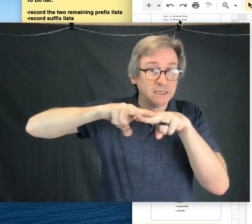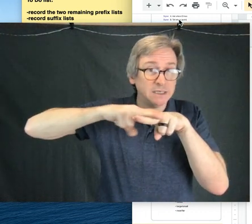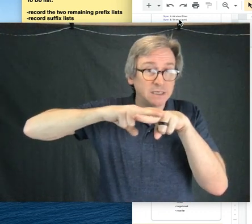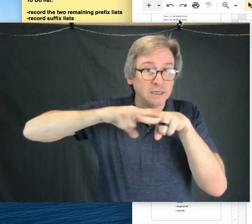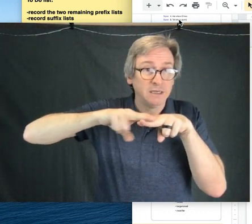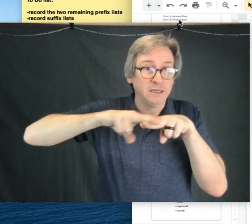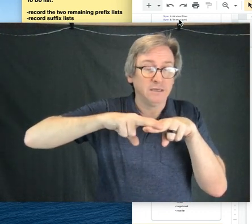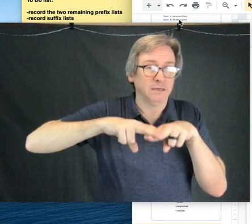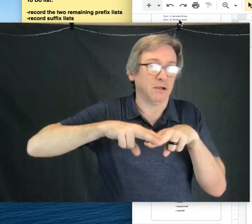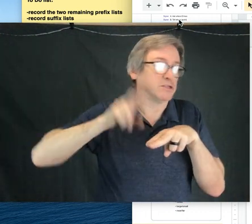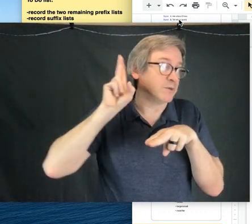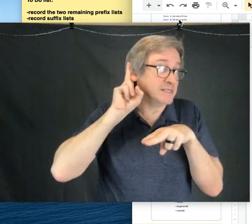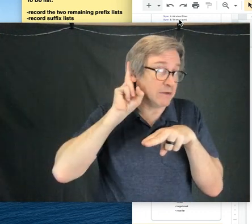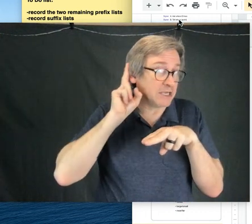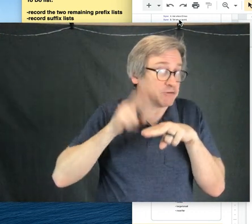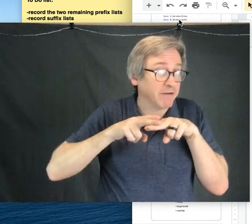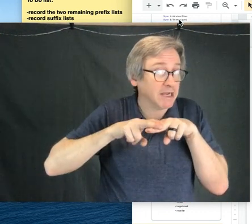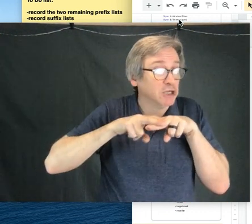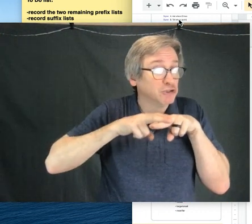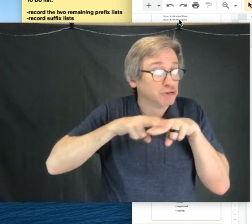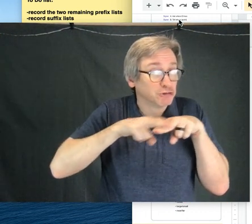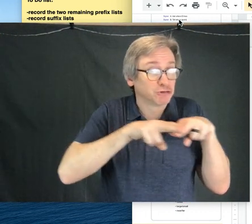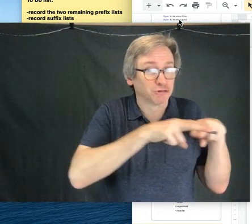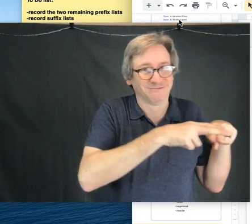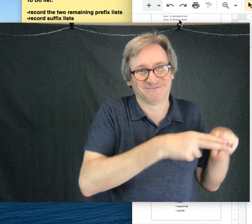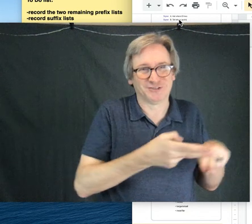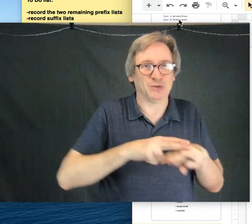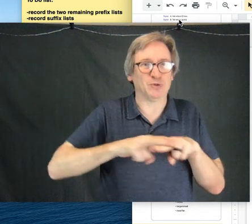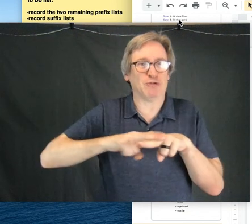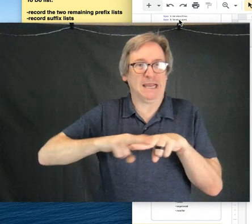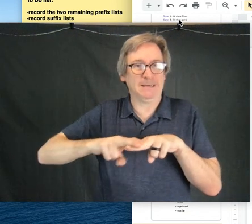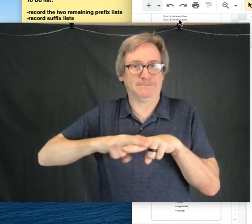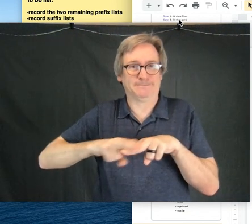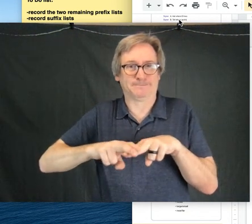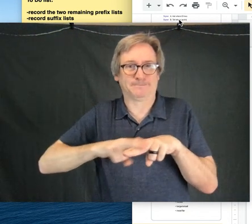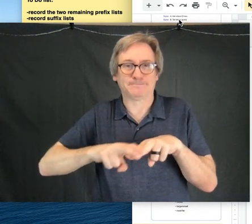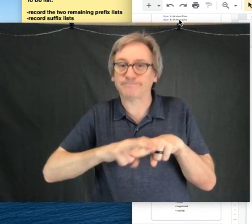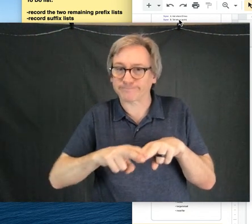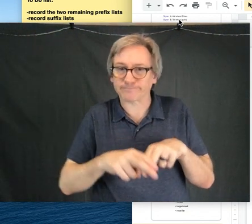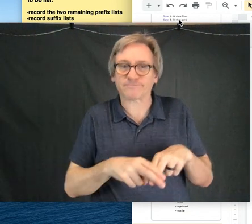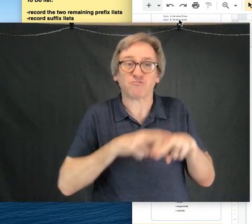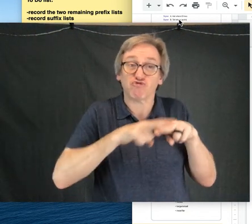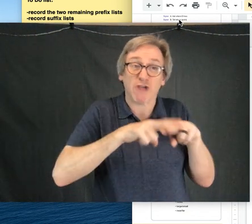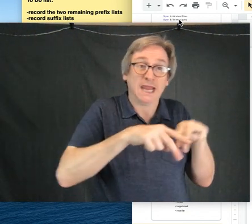tracks, it also can sound like a train, right? So train.